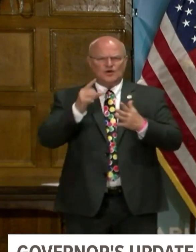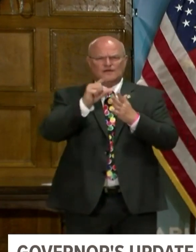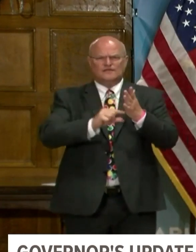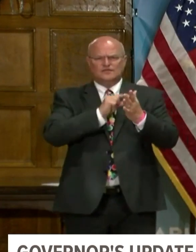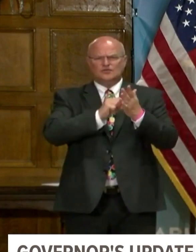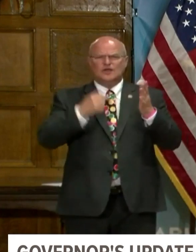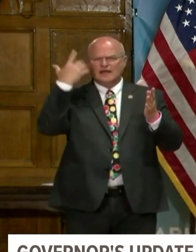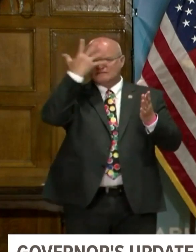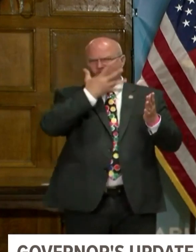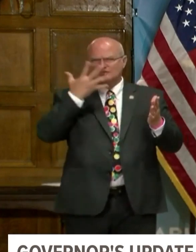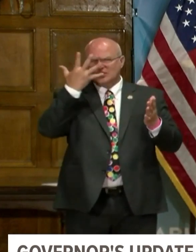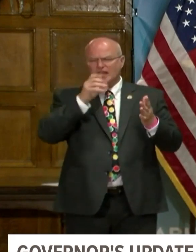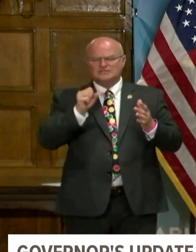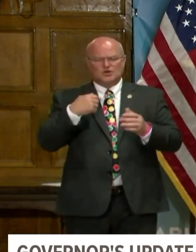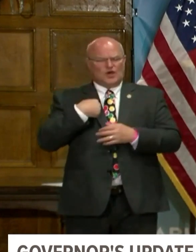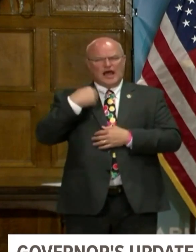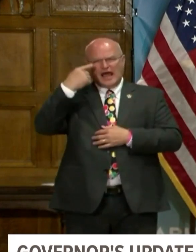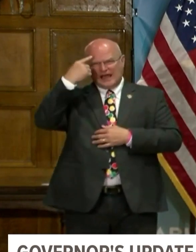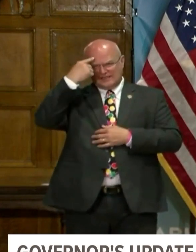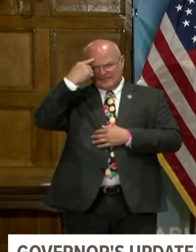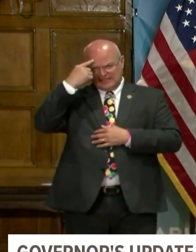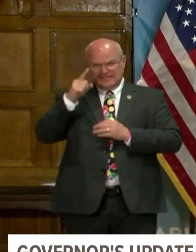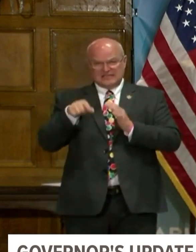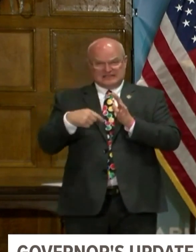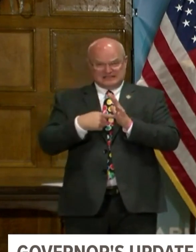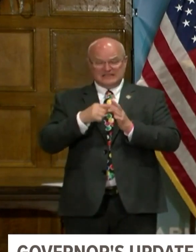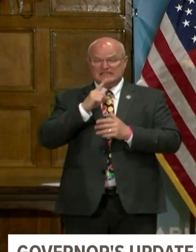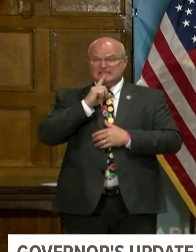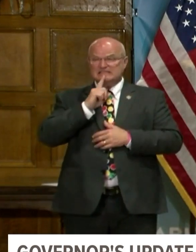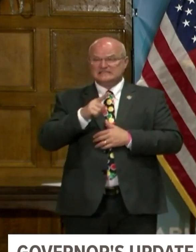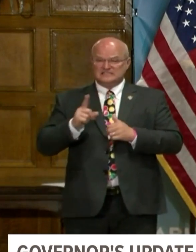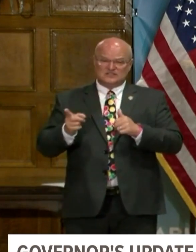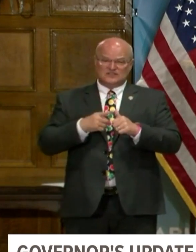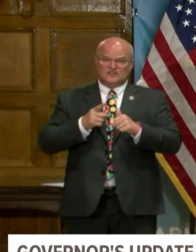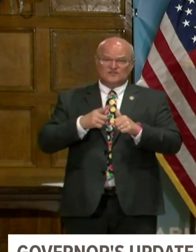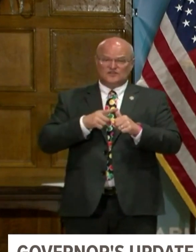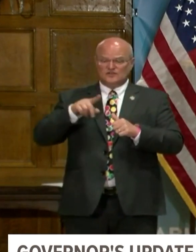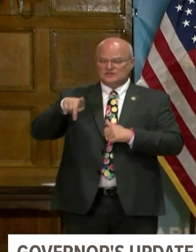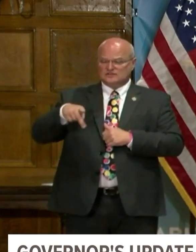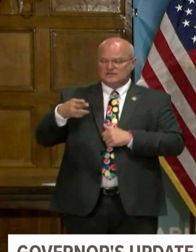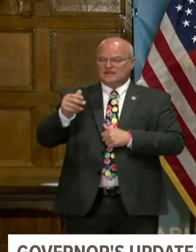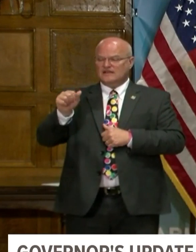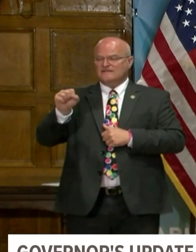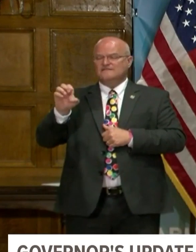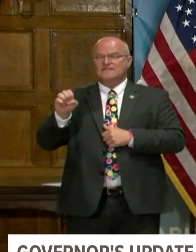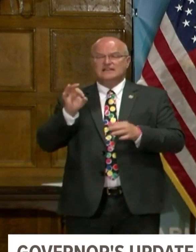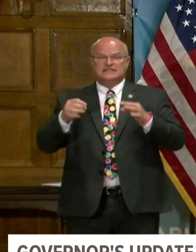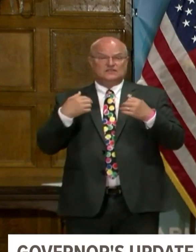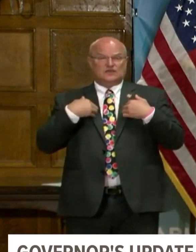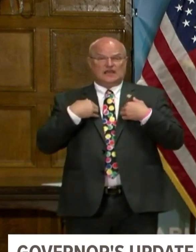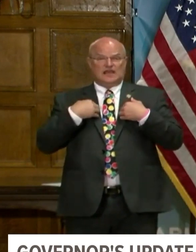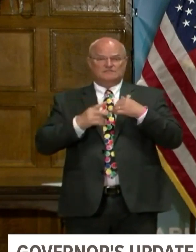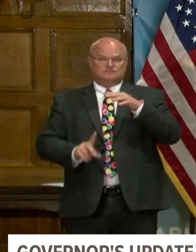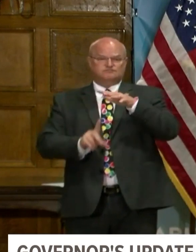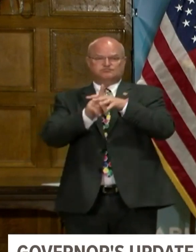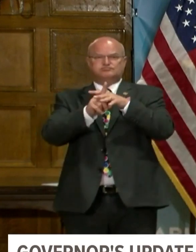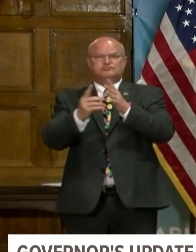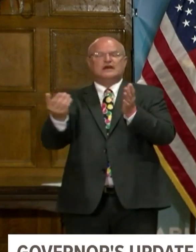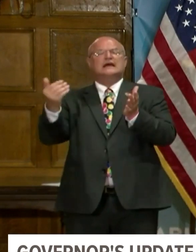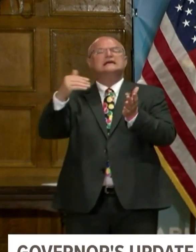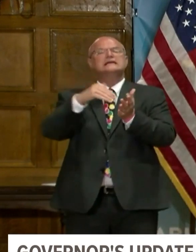graphs look like. So I still consider this the first phase that we're in, and if we have a